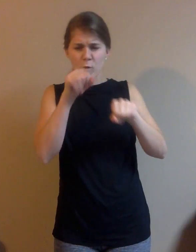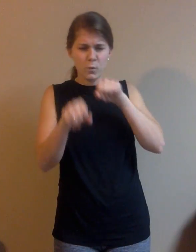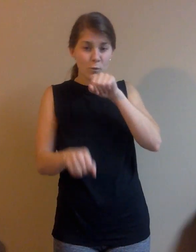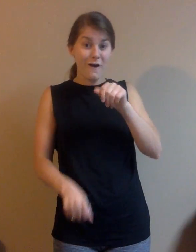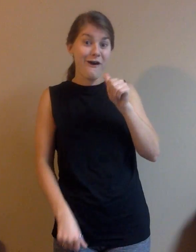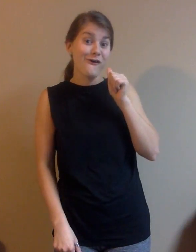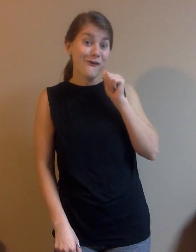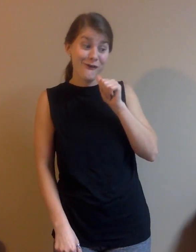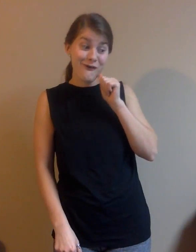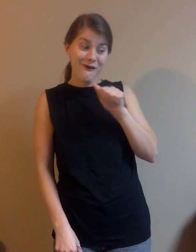Mind you, they'd had their fourth anniversary.